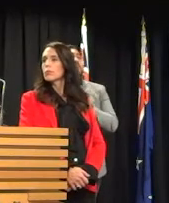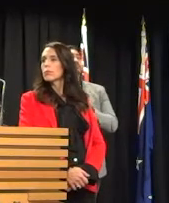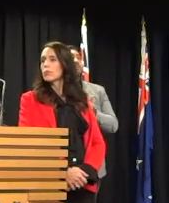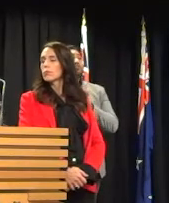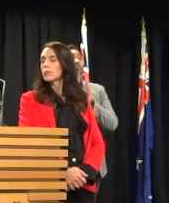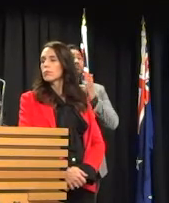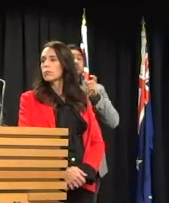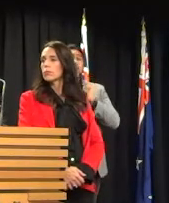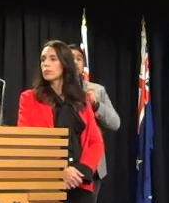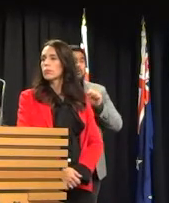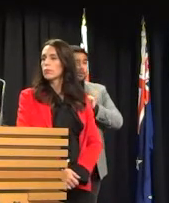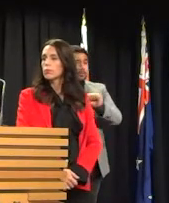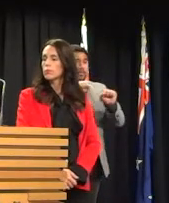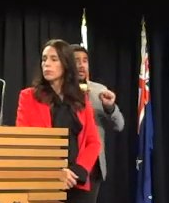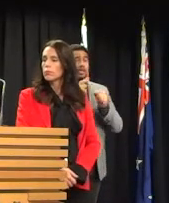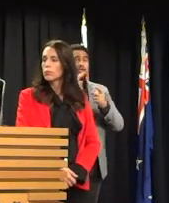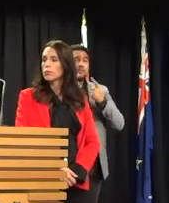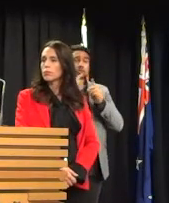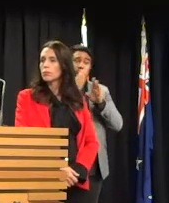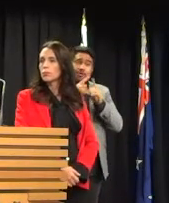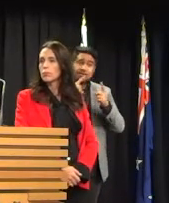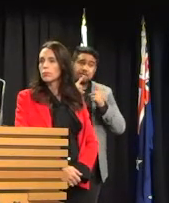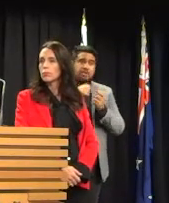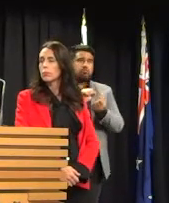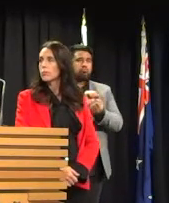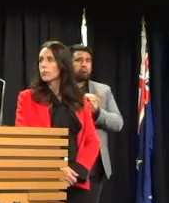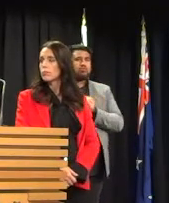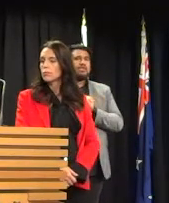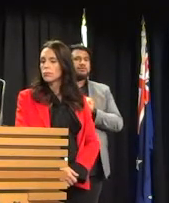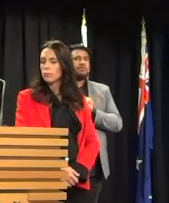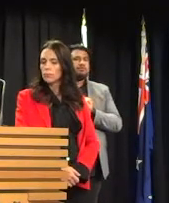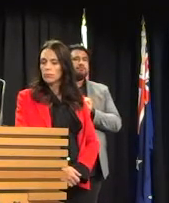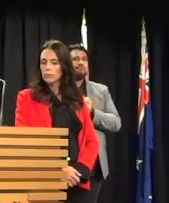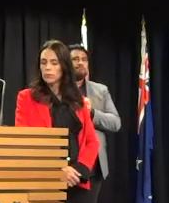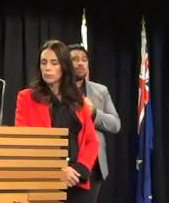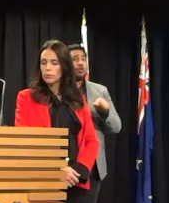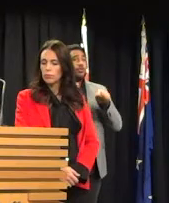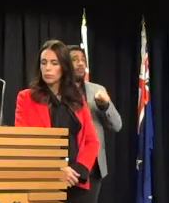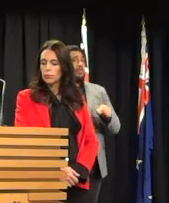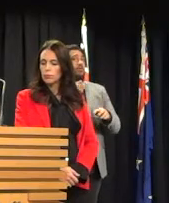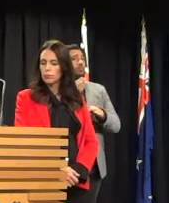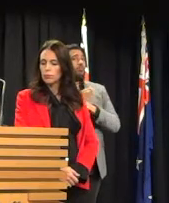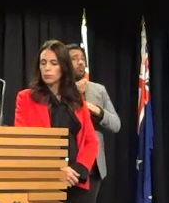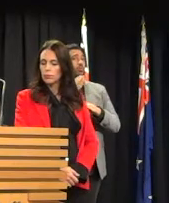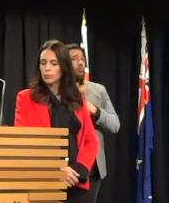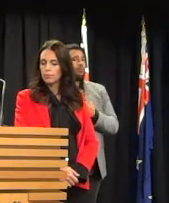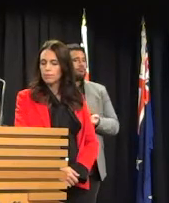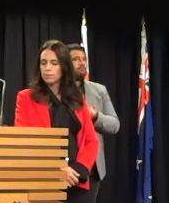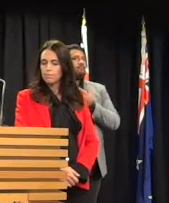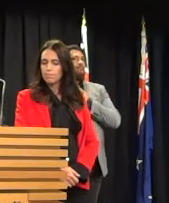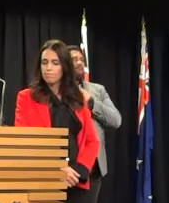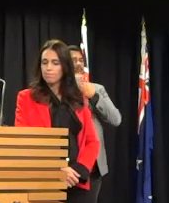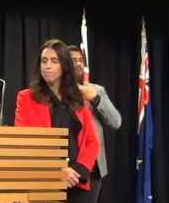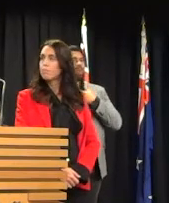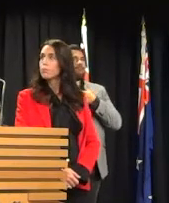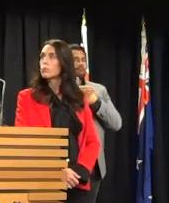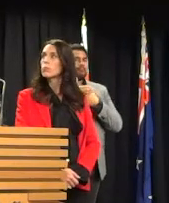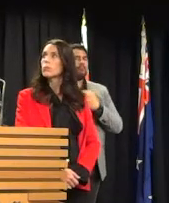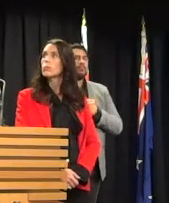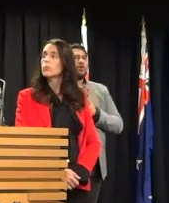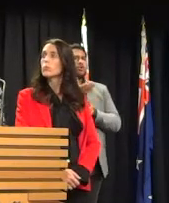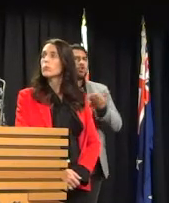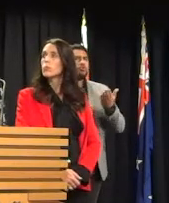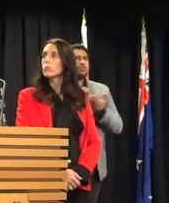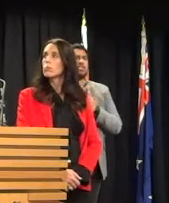Zealanders that their information or their private information is protected. So that is going to be the task at hand. There are 28 locations